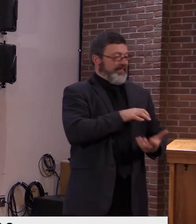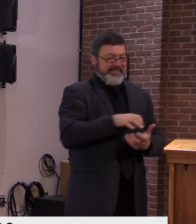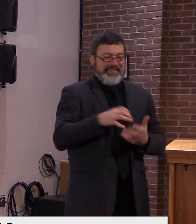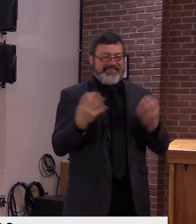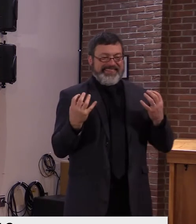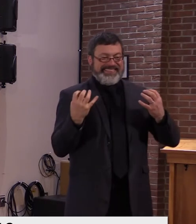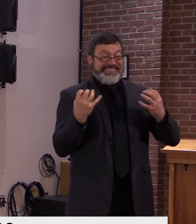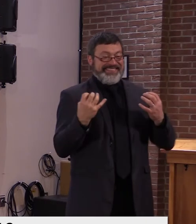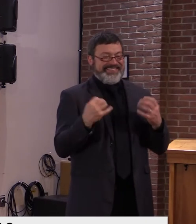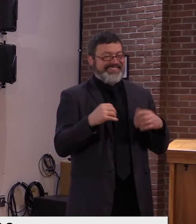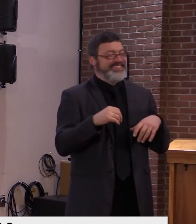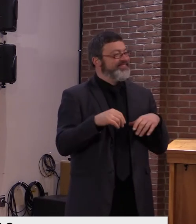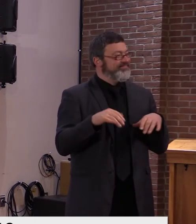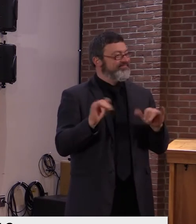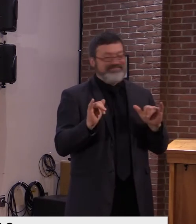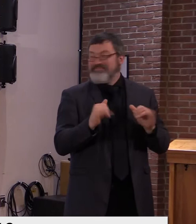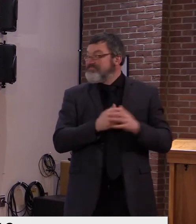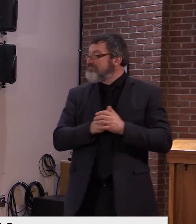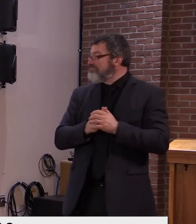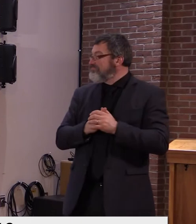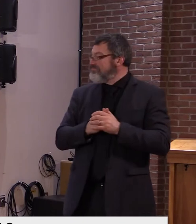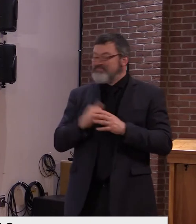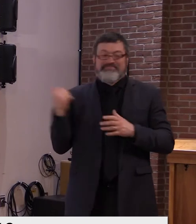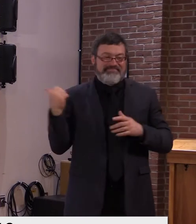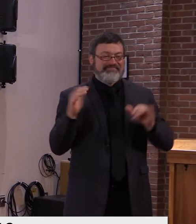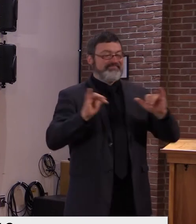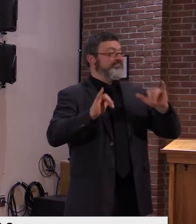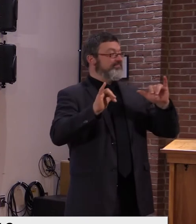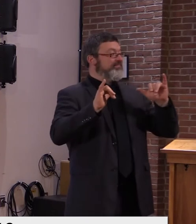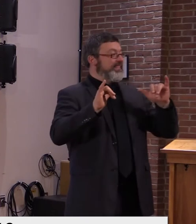Star 6 to unmute, the new t-shirt here in Vermont.